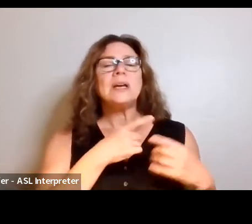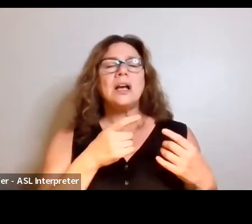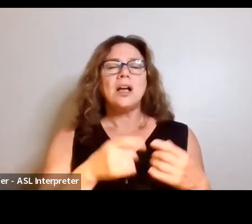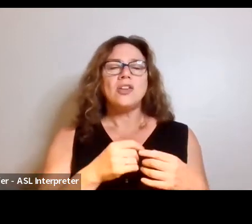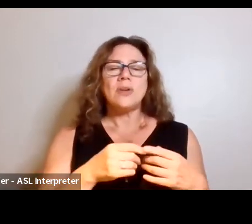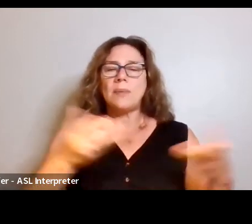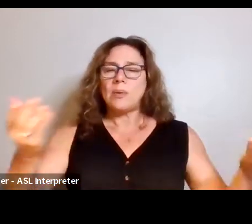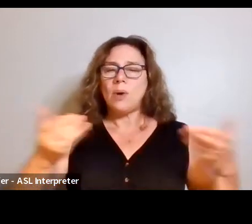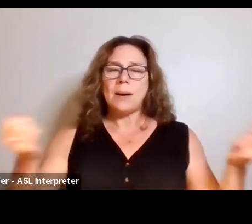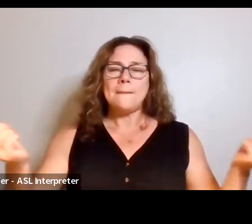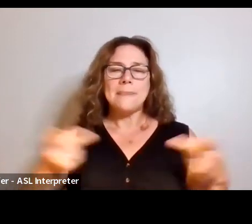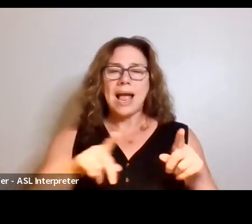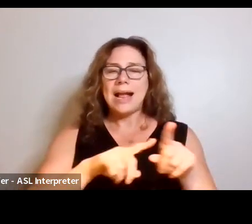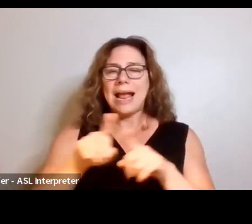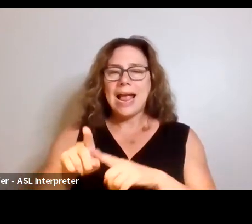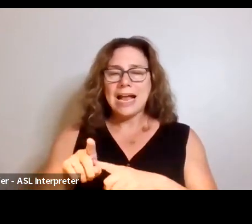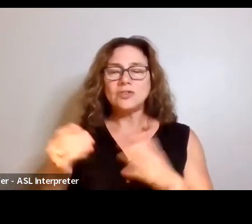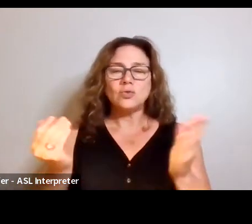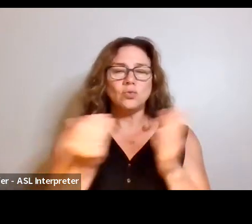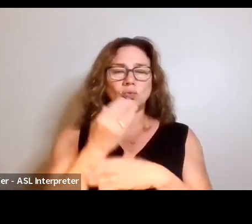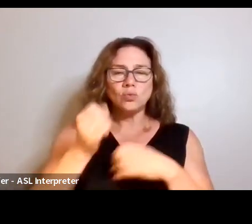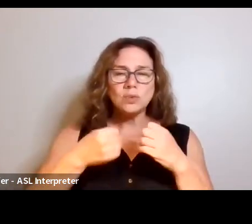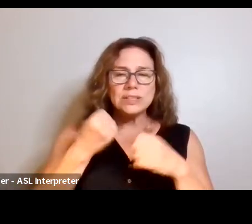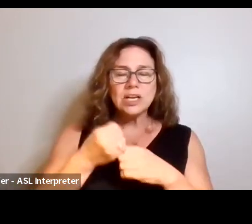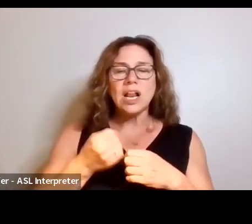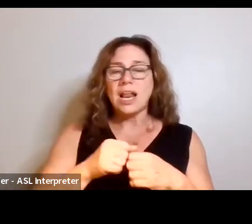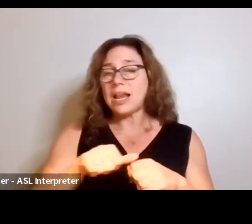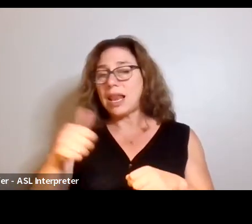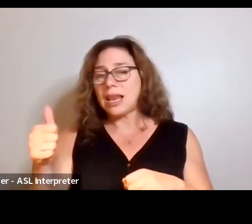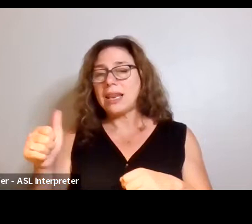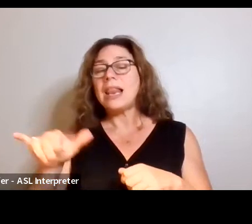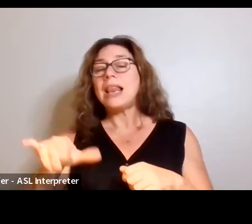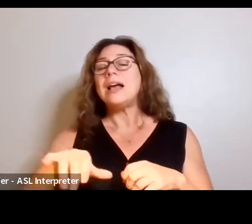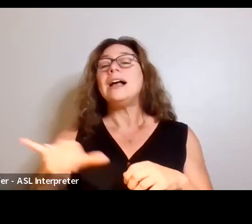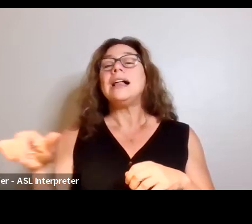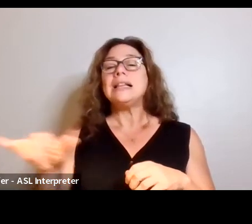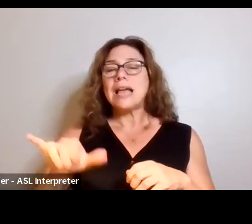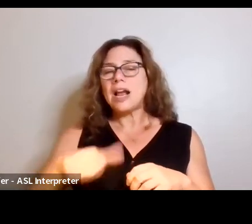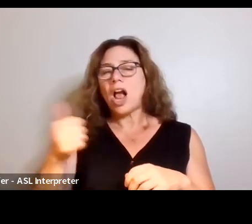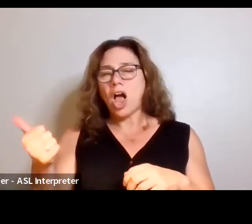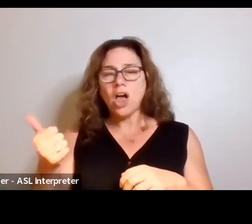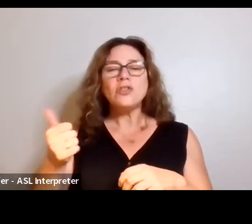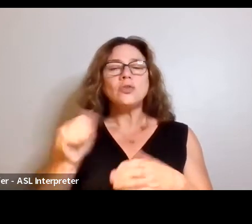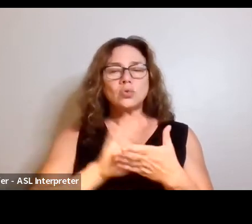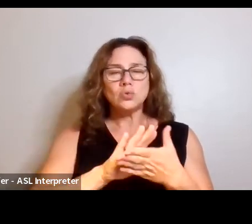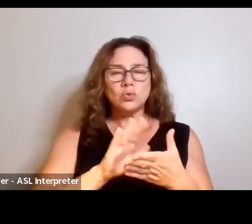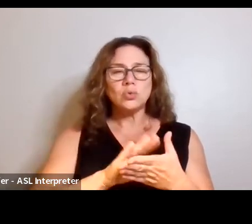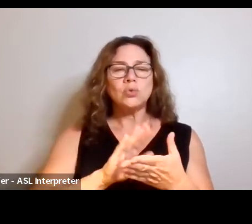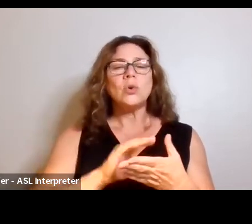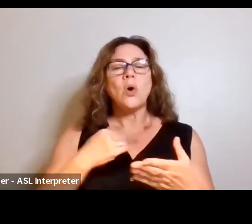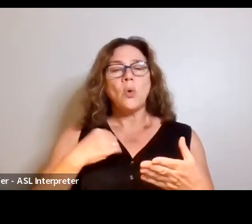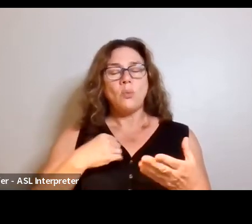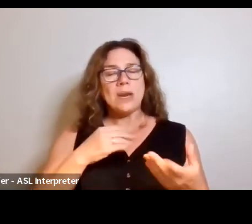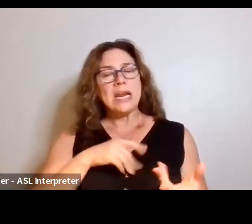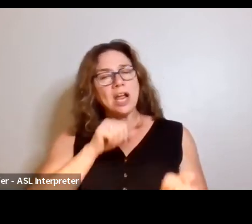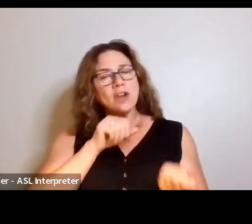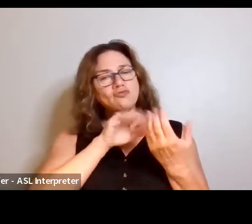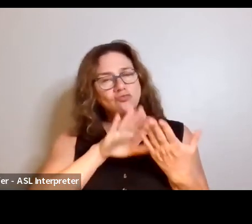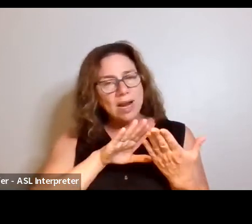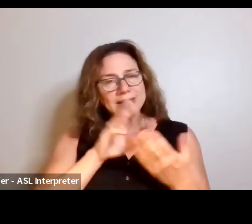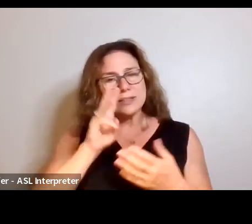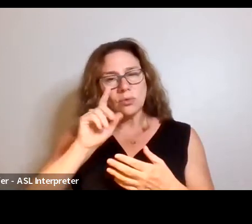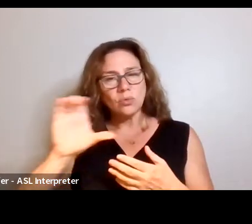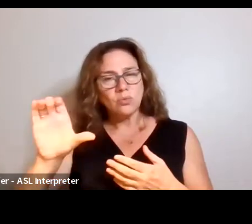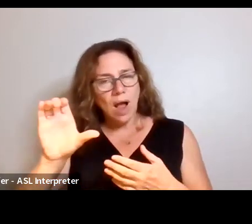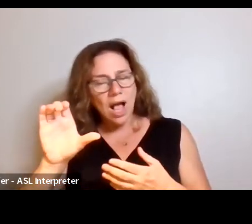beginning. Like other schools, we reviewed our WASC action plans, the progress made in addressing school culture, mental health, and